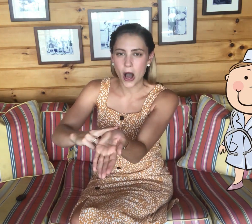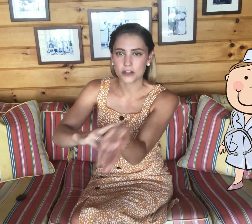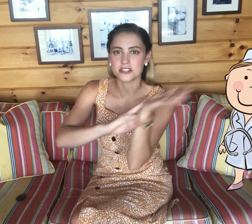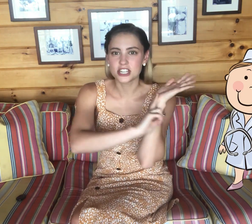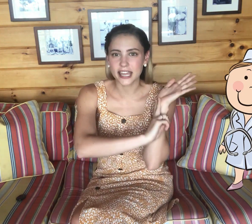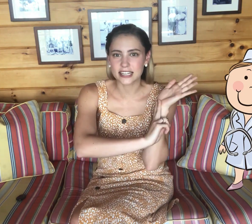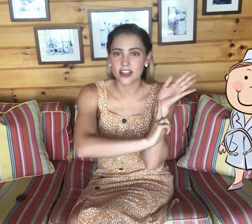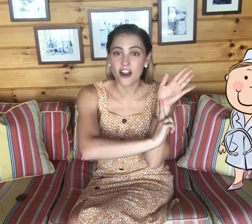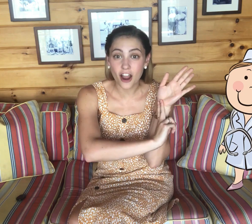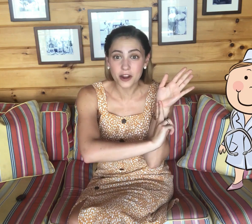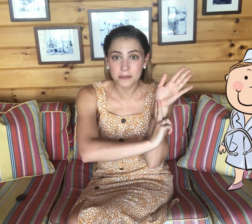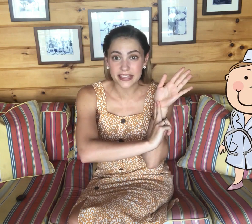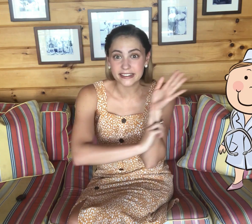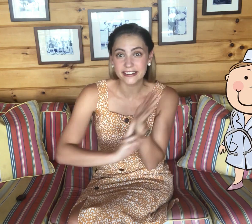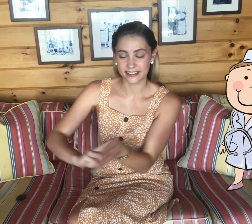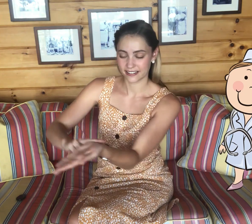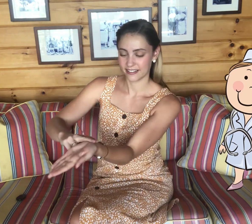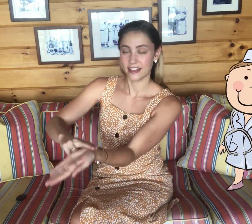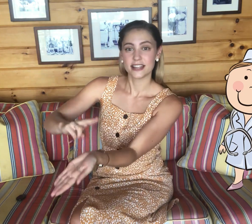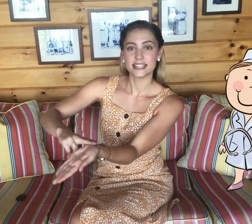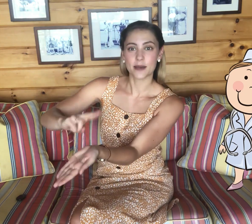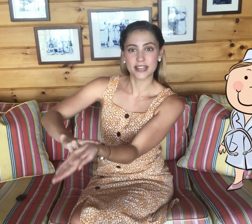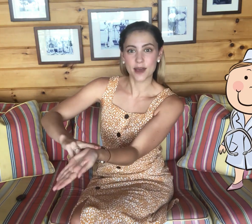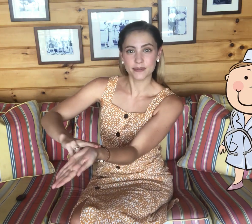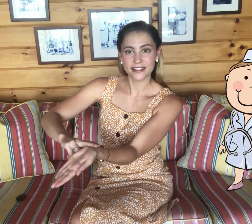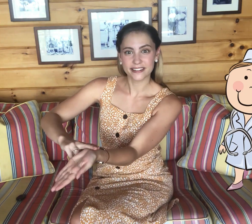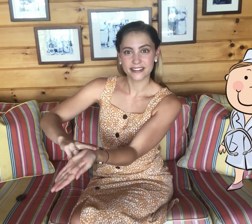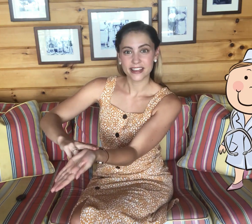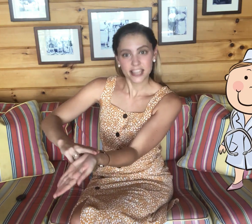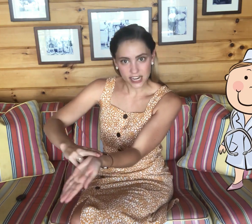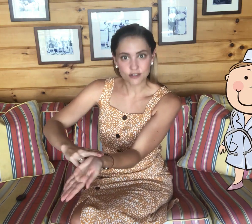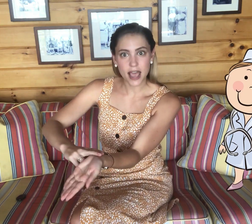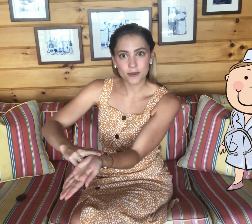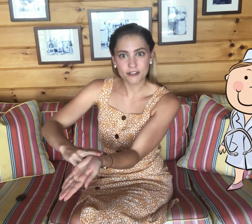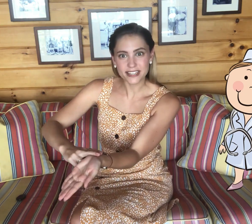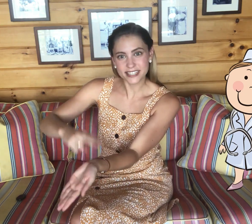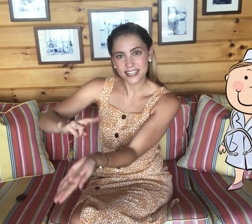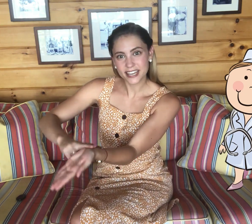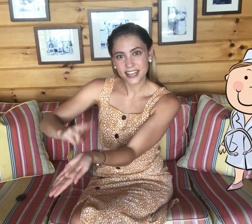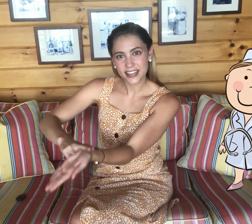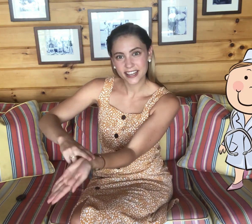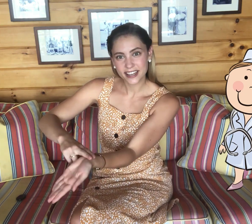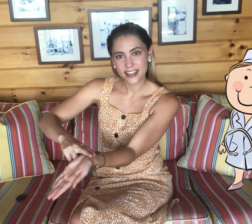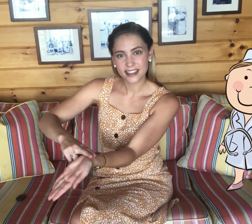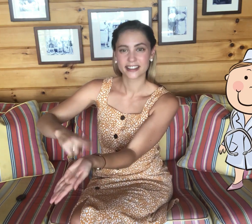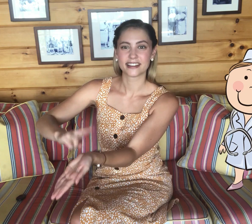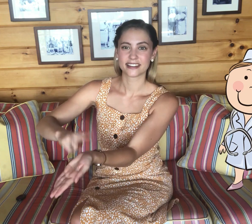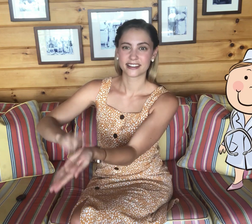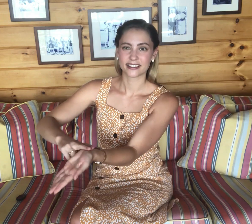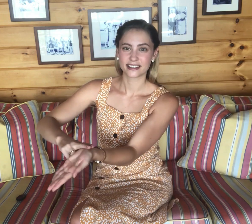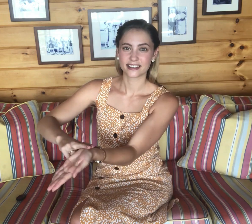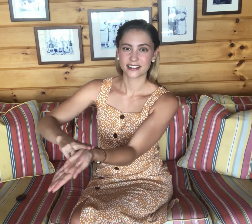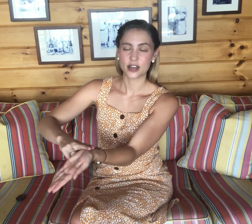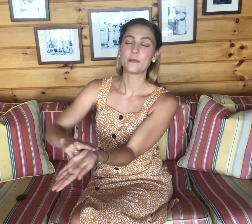a little child on the head. Pat, pat, pat, pat. Can you pat a child on the head? Pat, pat,